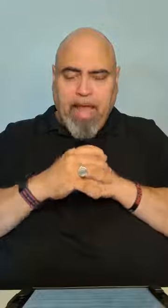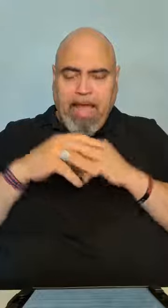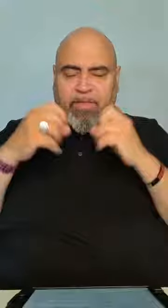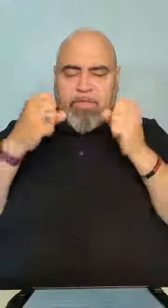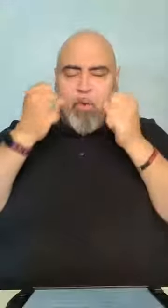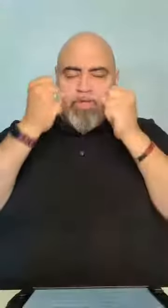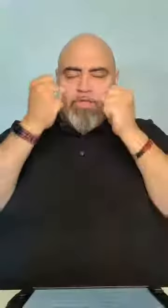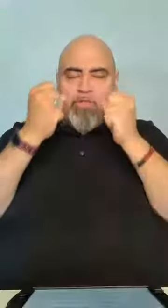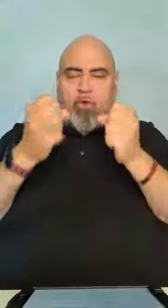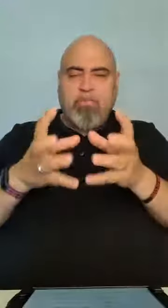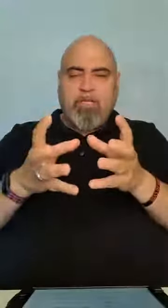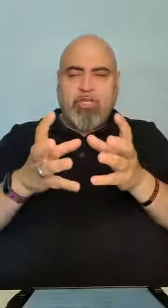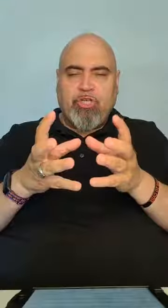And this causes so much